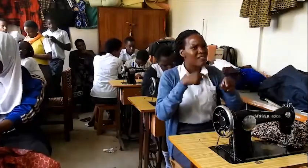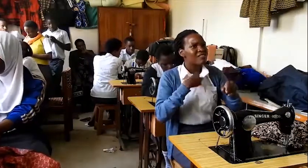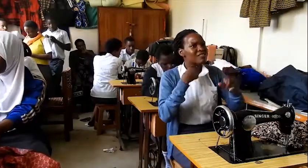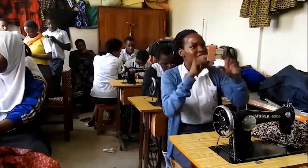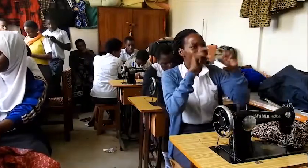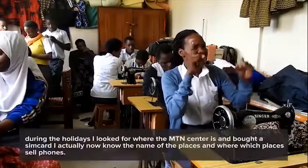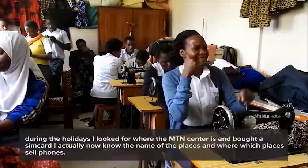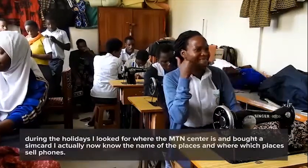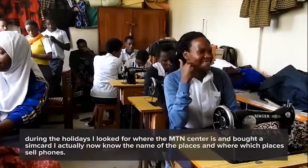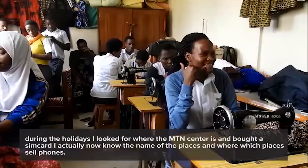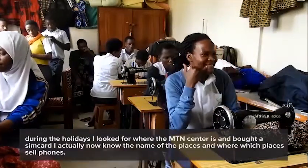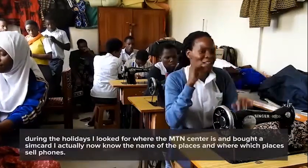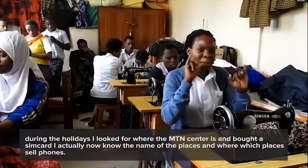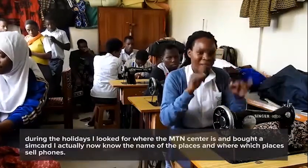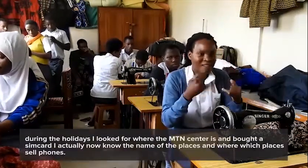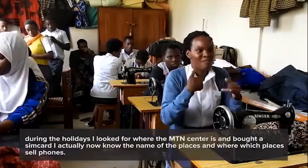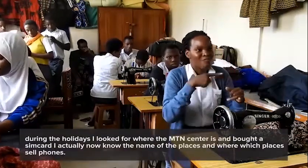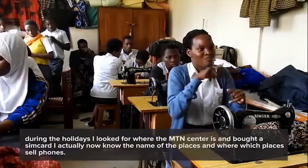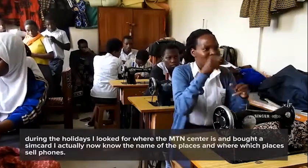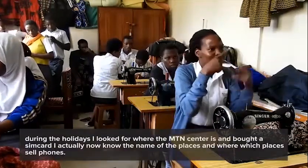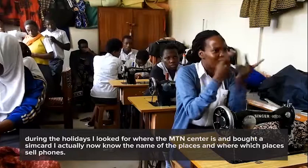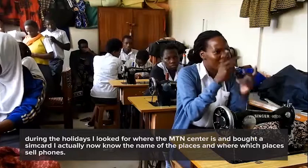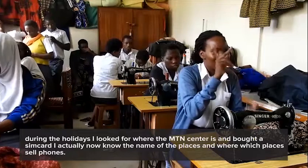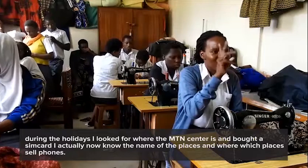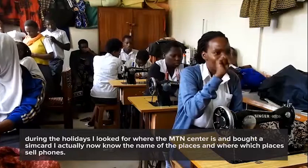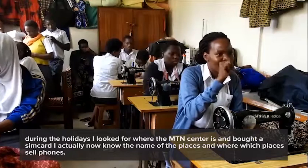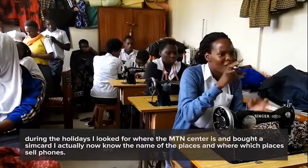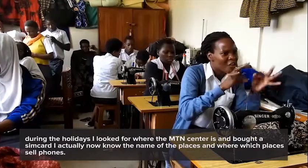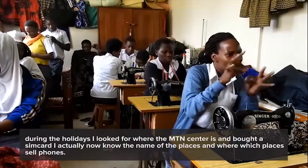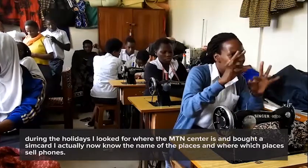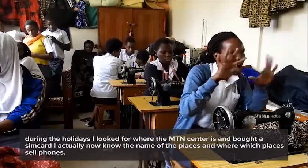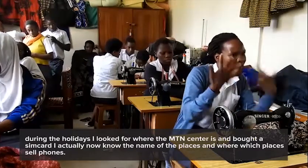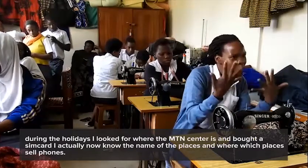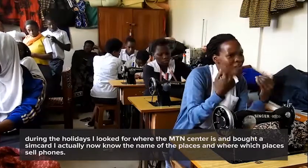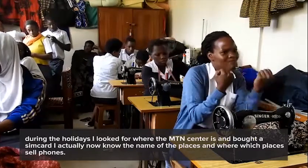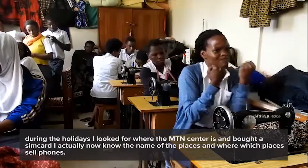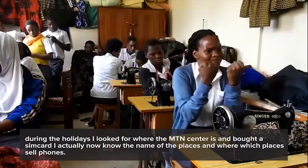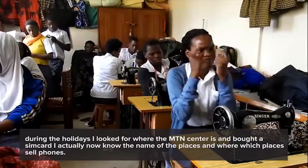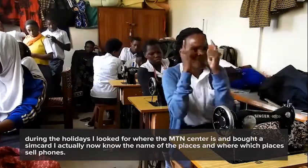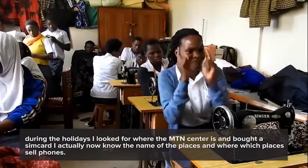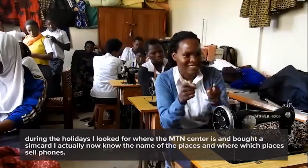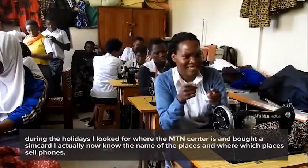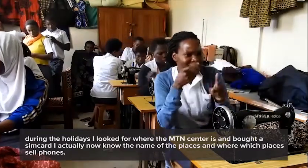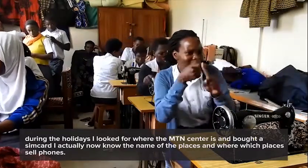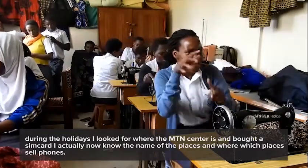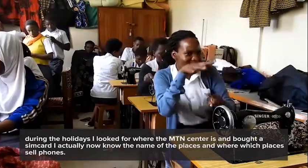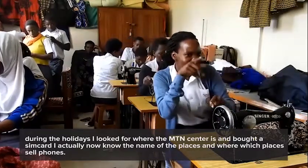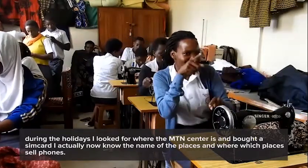During the holidays, I looked for where the MTN center is and bought a SIM card.